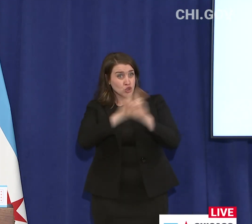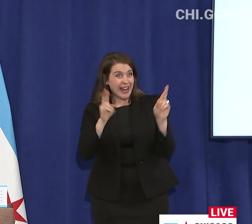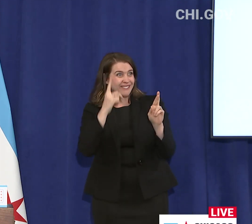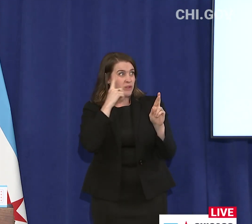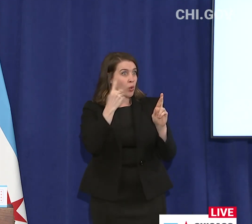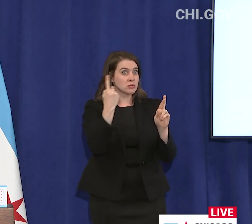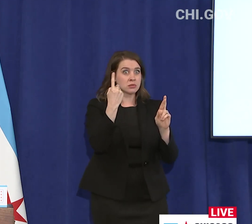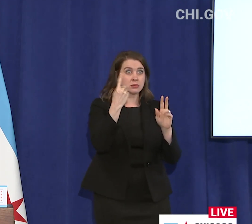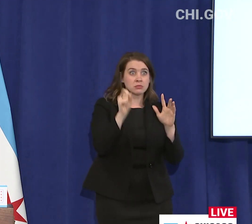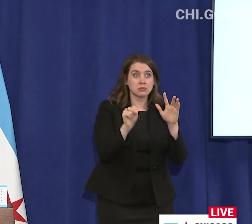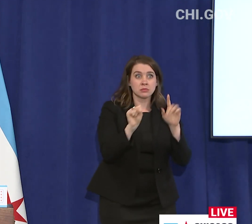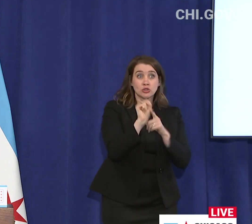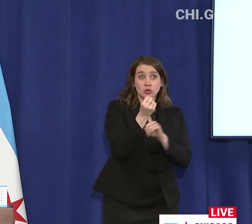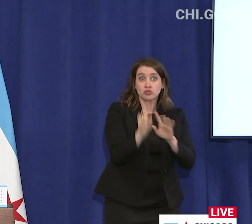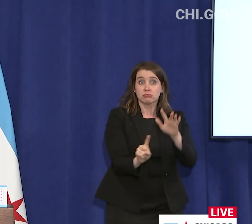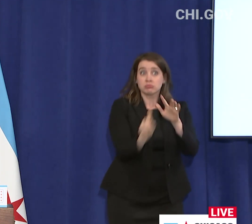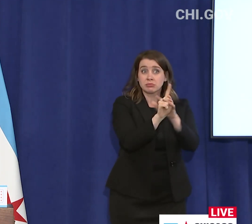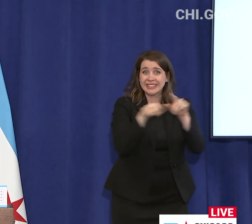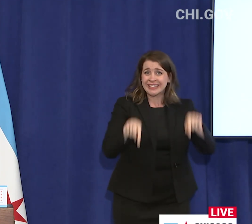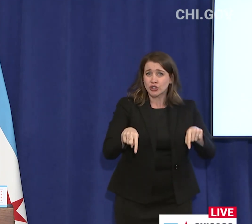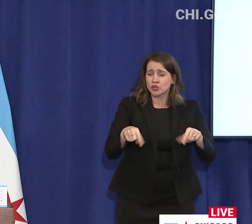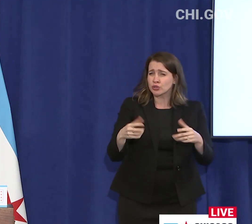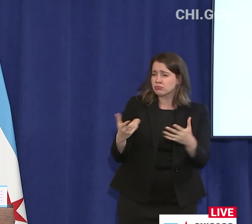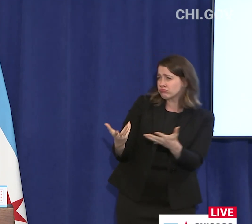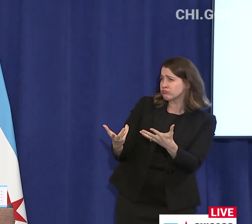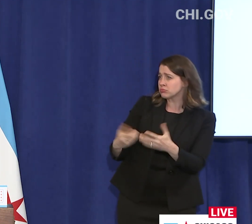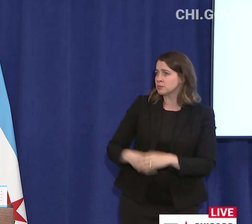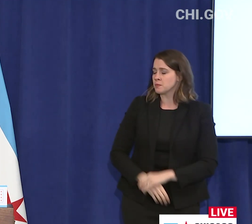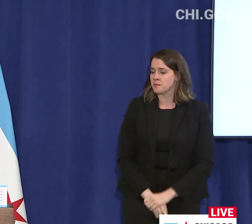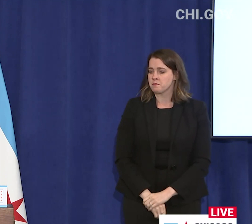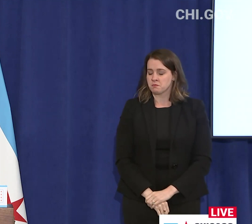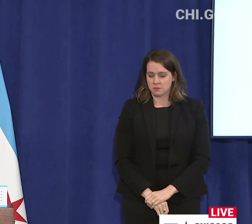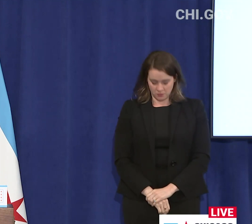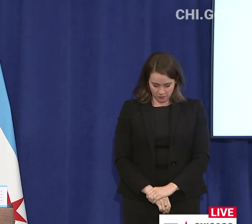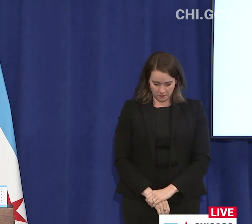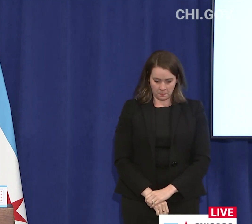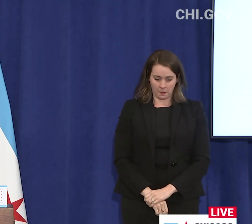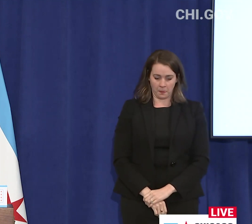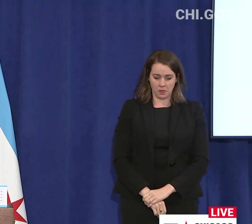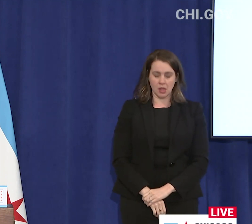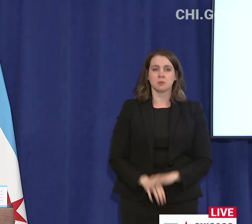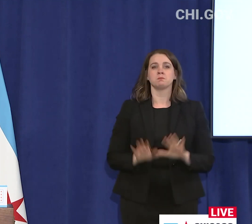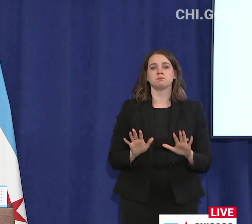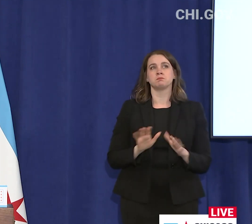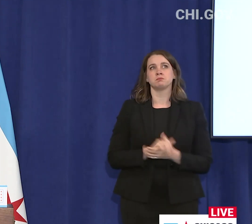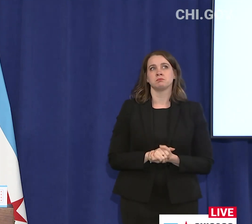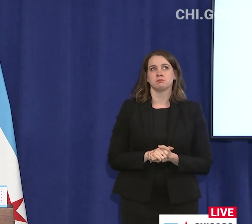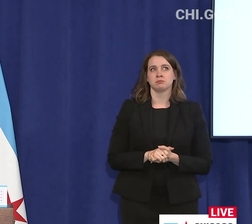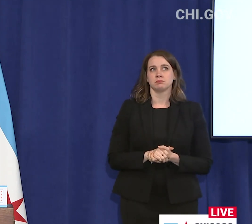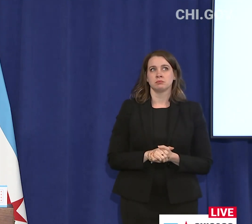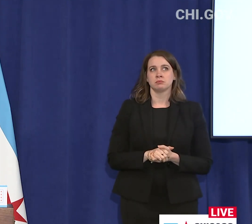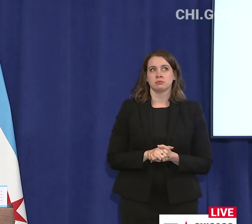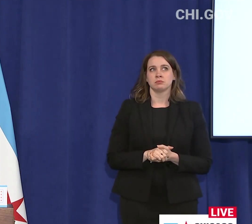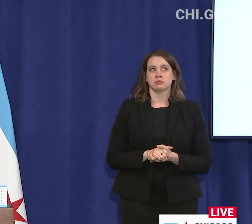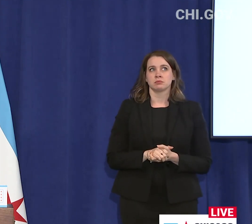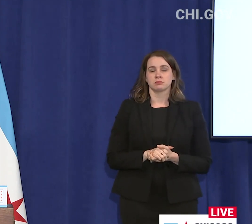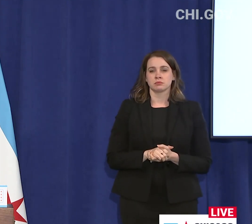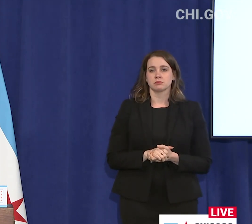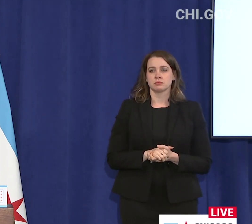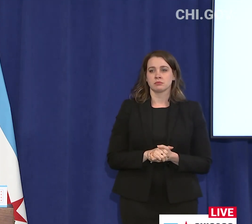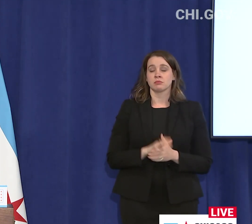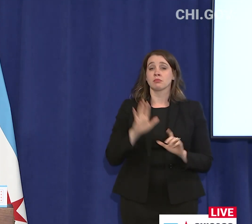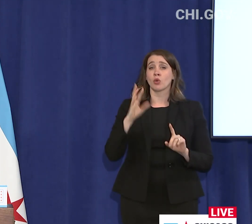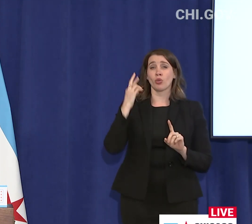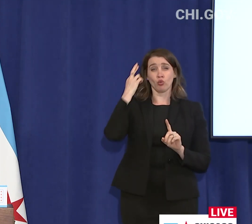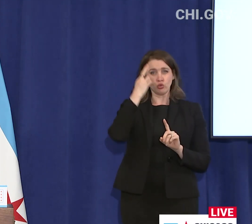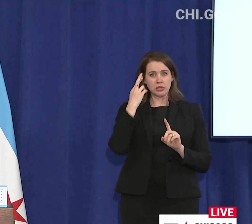as well? Well, look, or reaction? I mean, the reason I said that there for the grace of God go